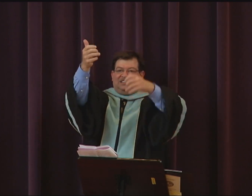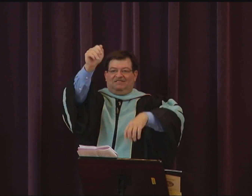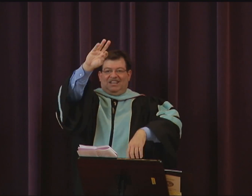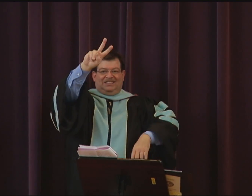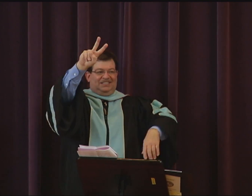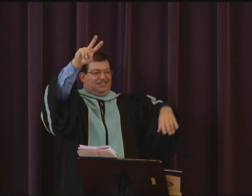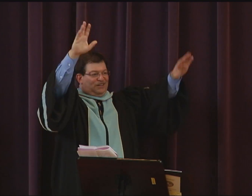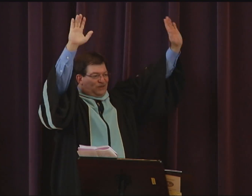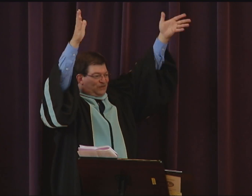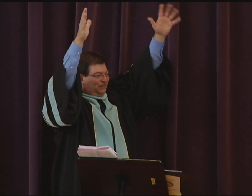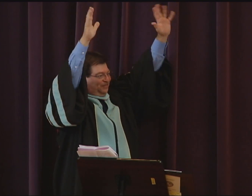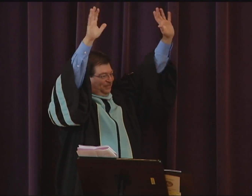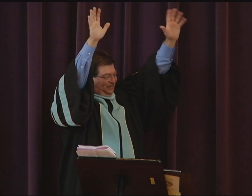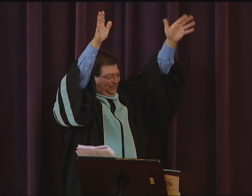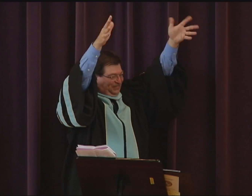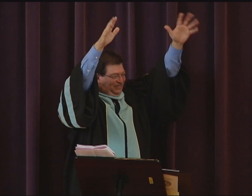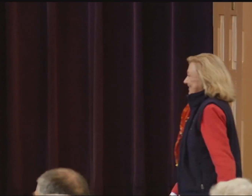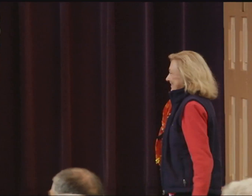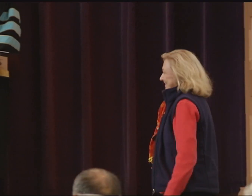Jordan Norman, class of 62.